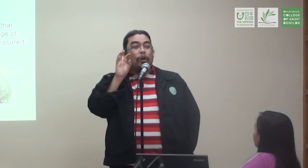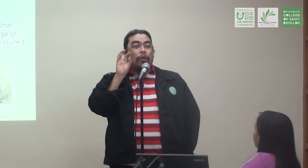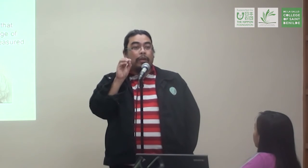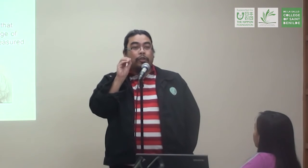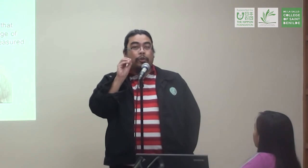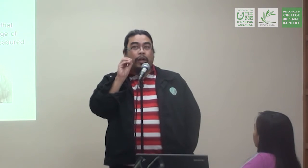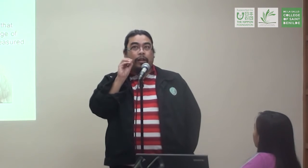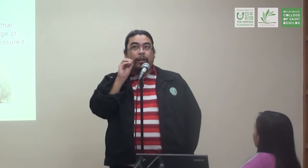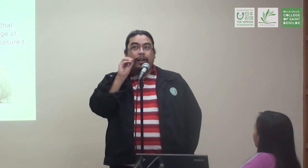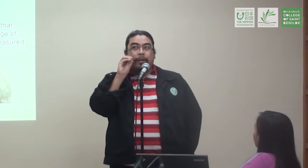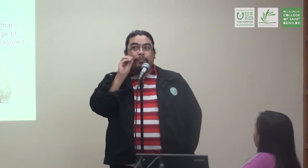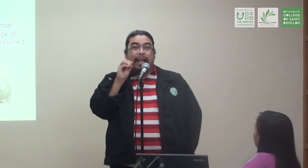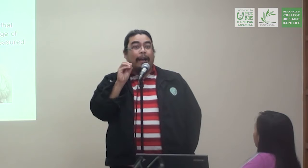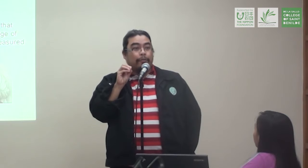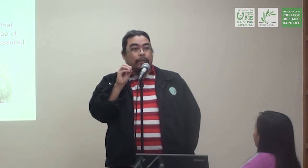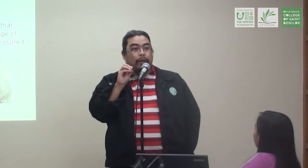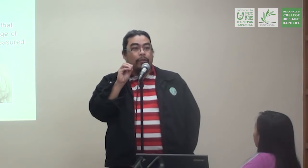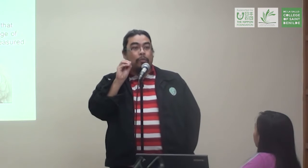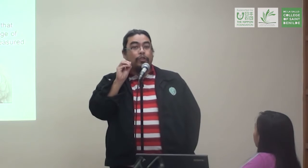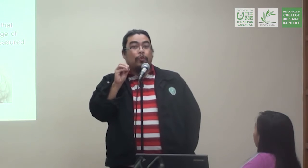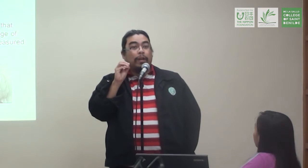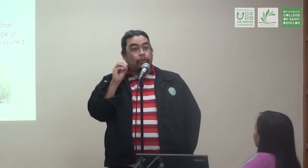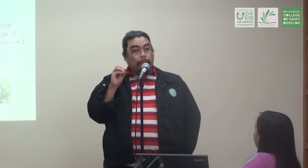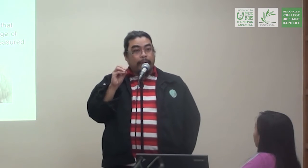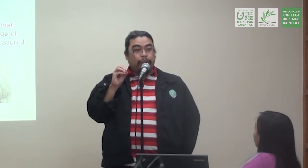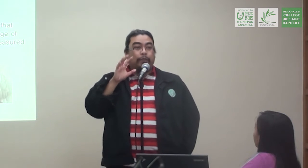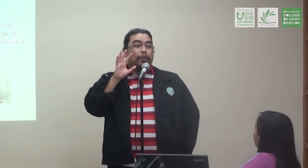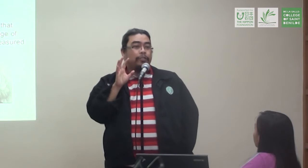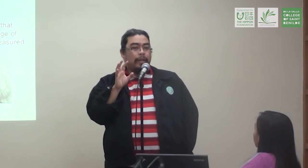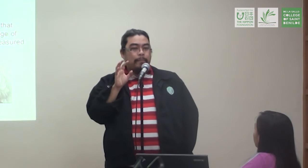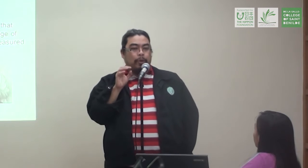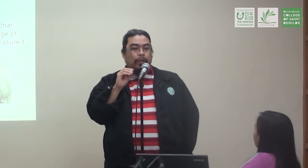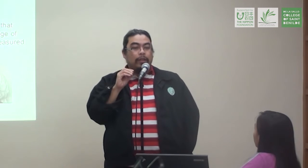construct or what you are after, what you want to